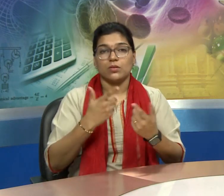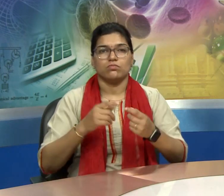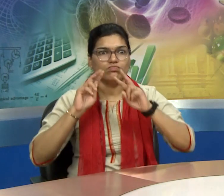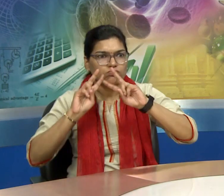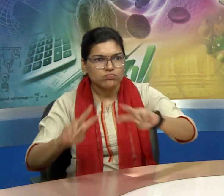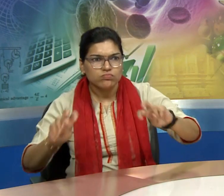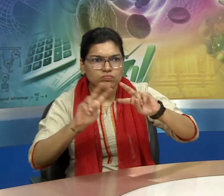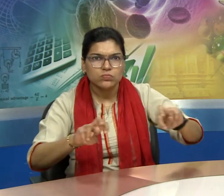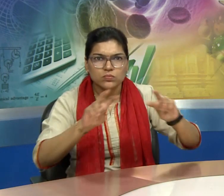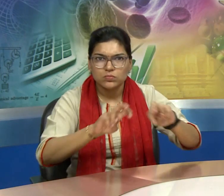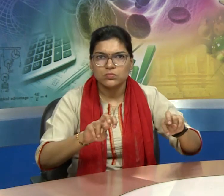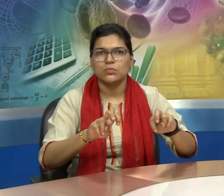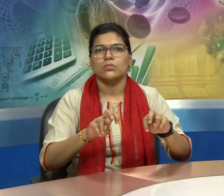This word is research.